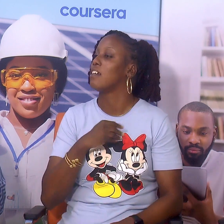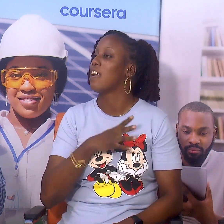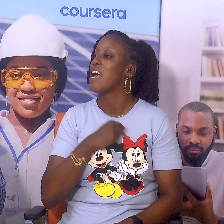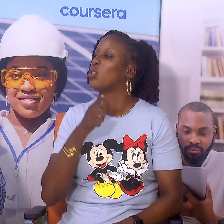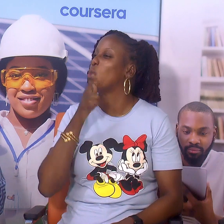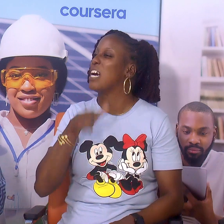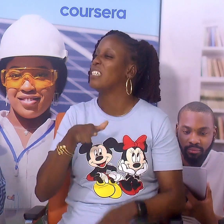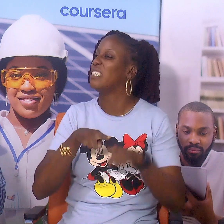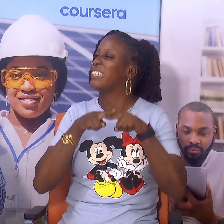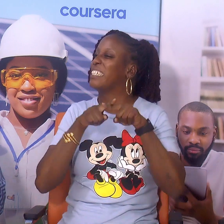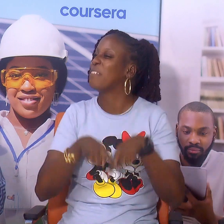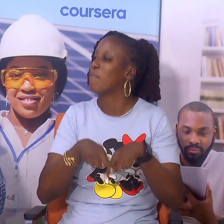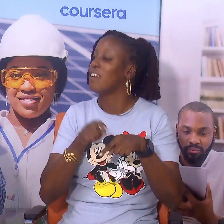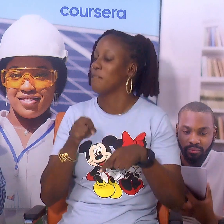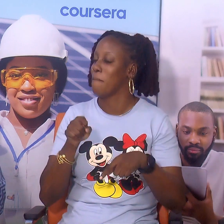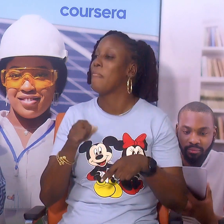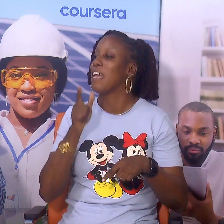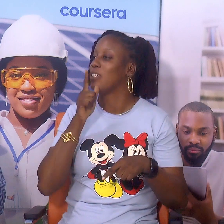system.